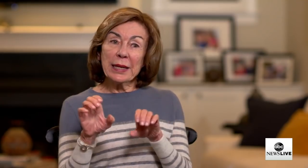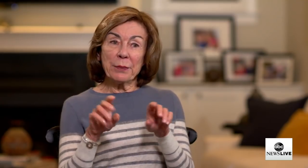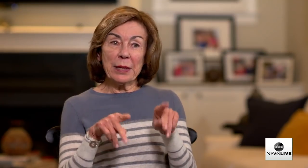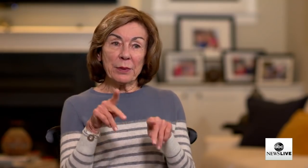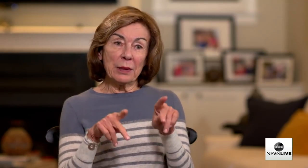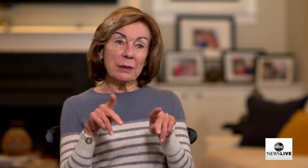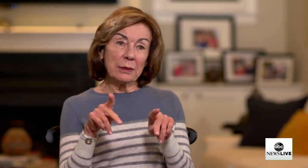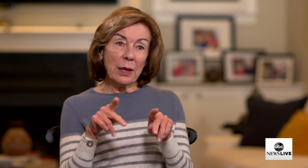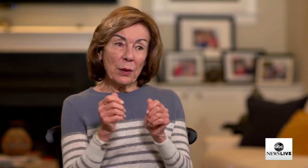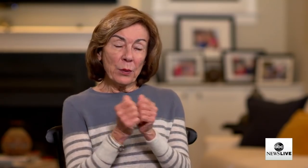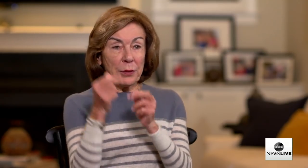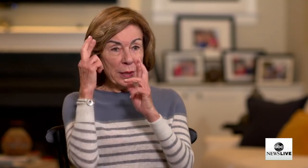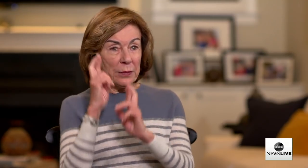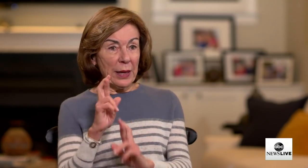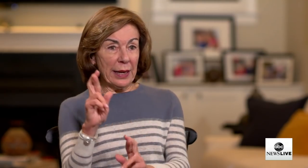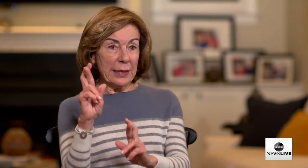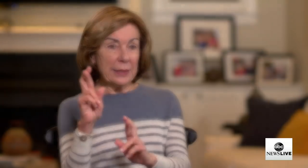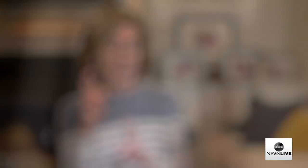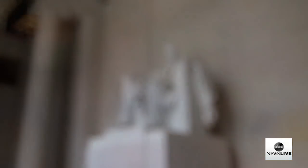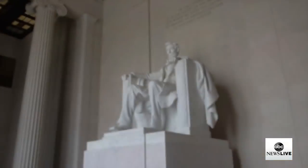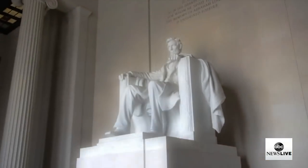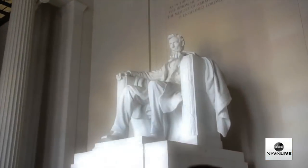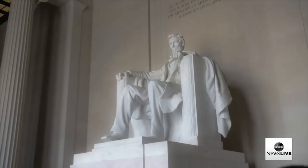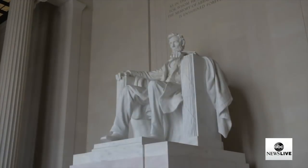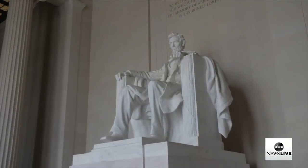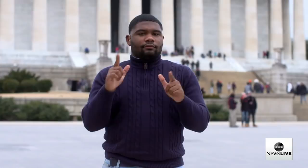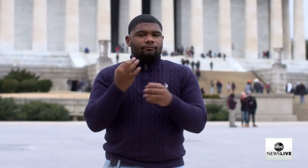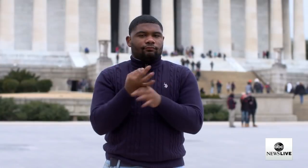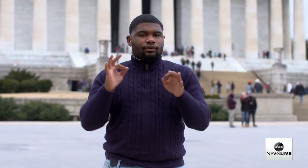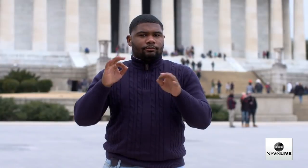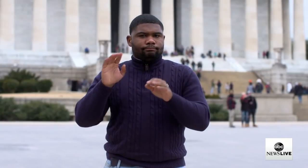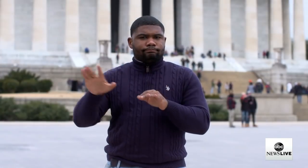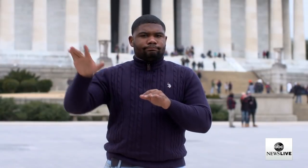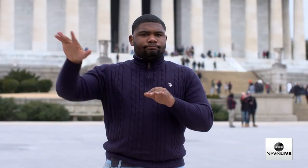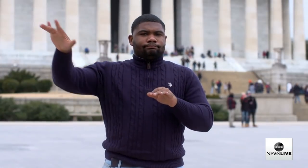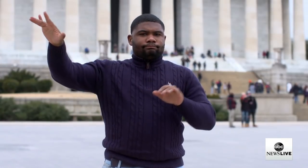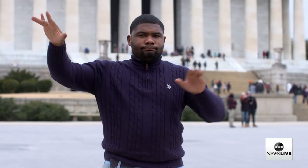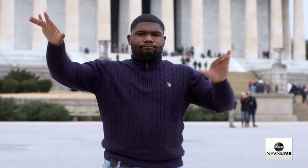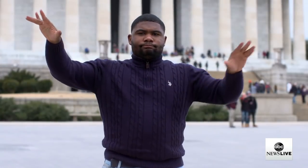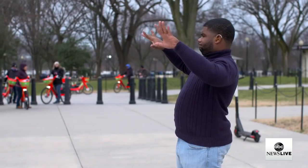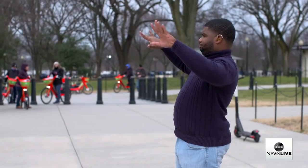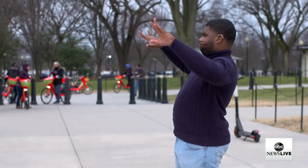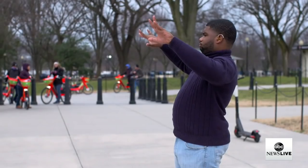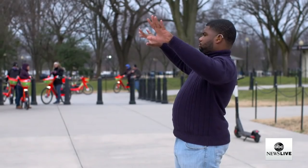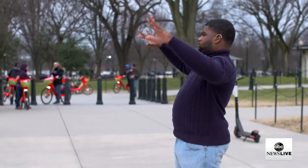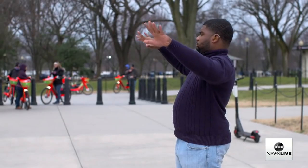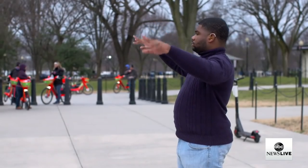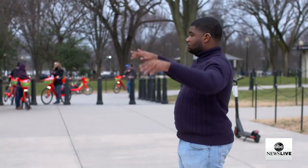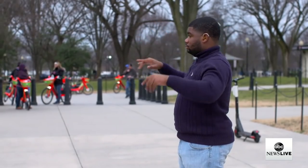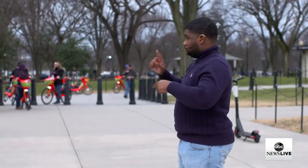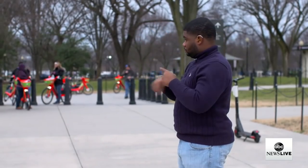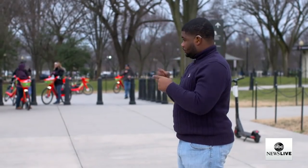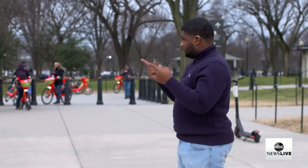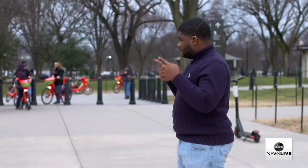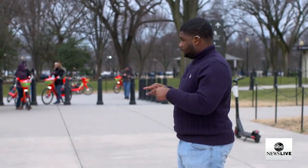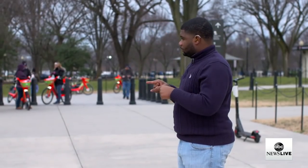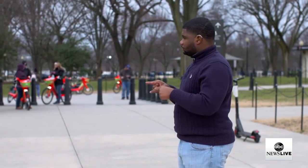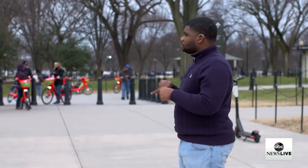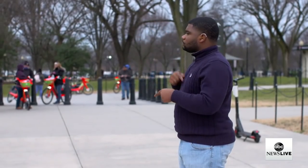people with respect. When we allow freedom to ring equality, J.C. Smith dreamed of.